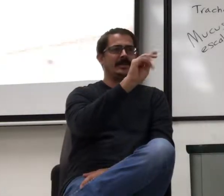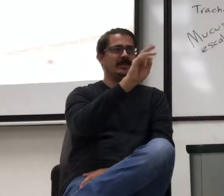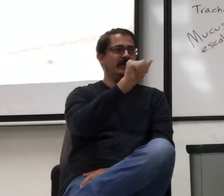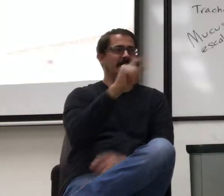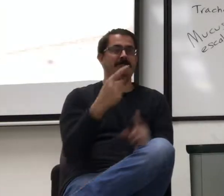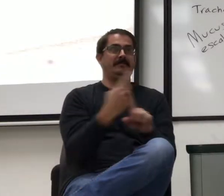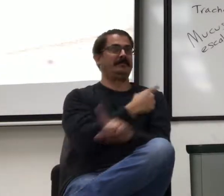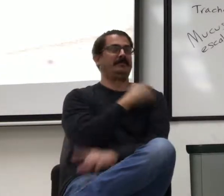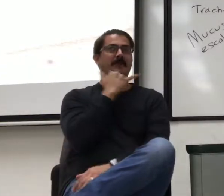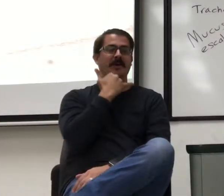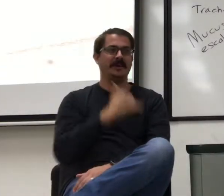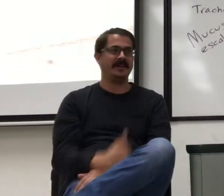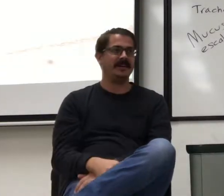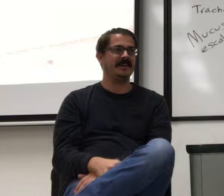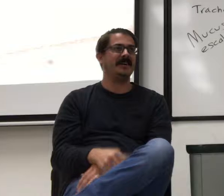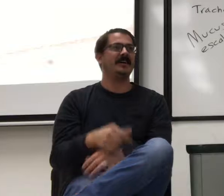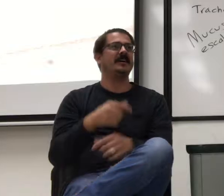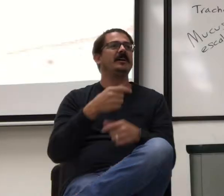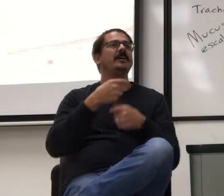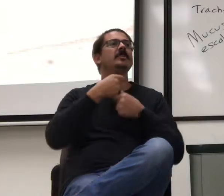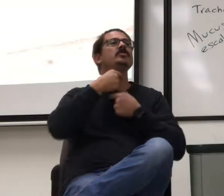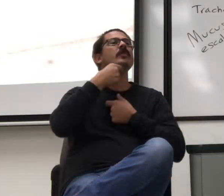Now the tracheal ring